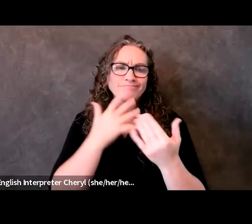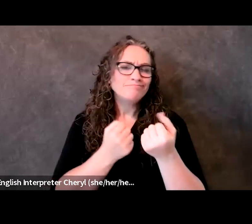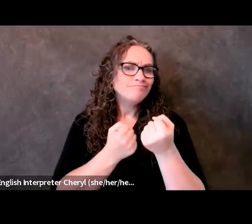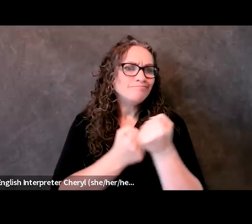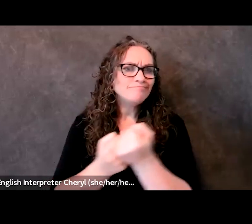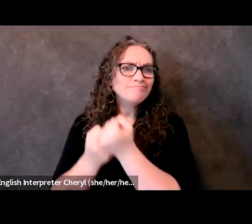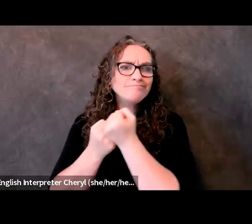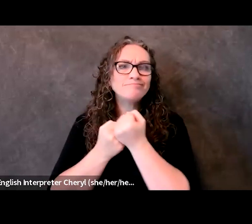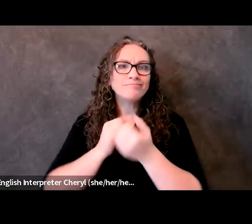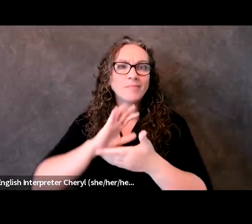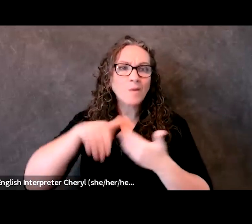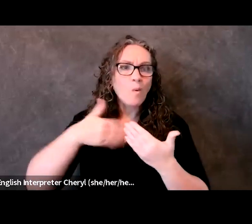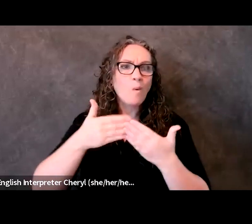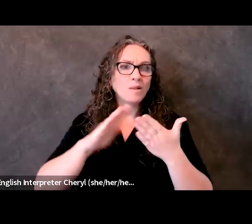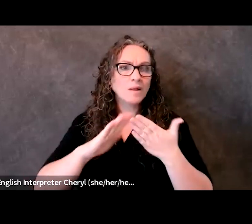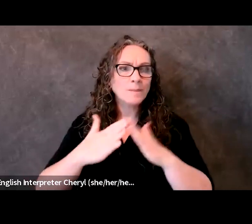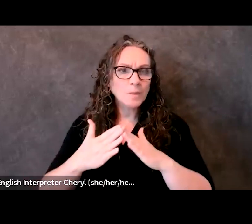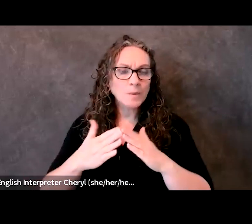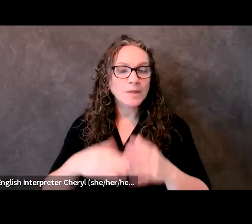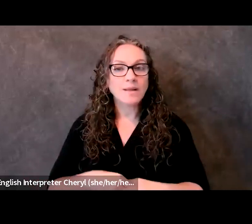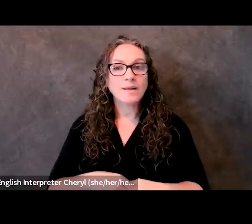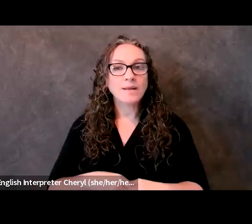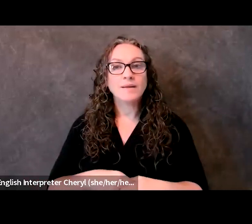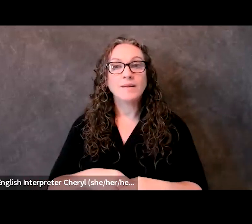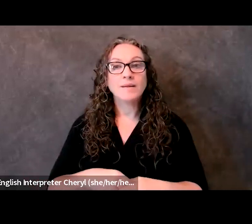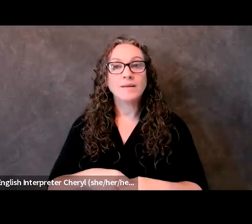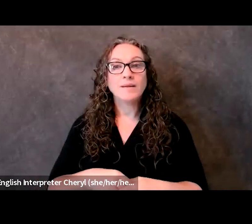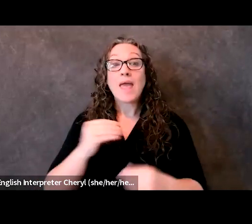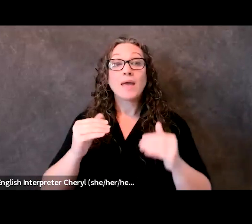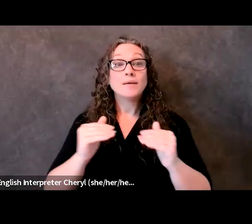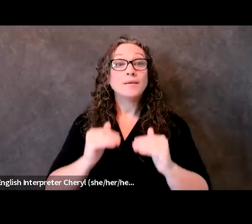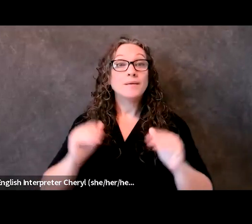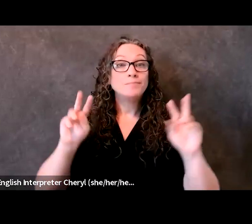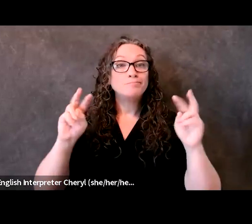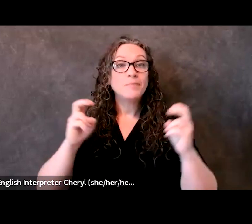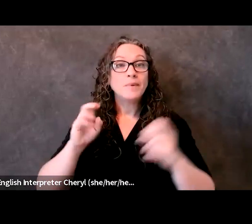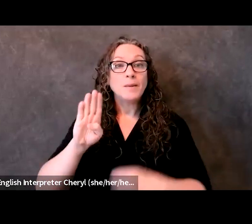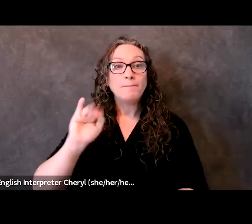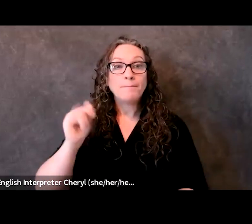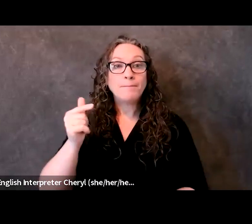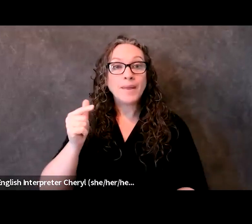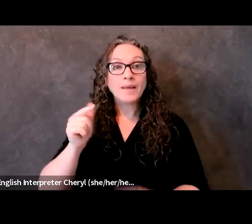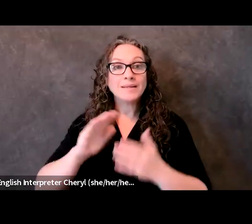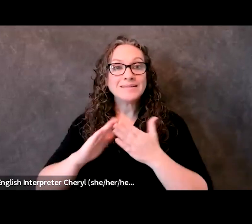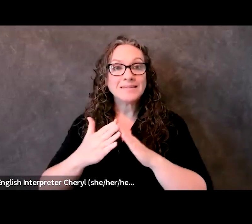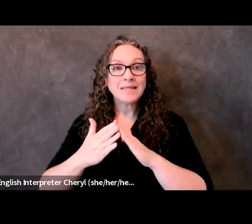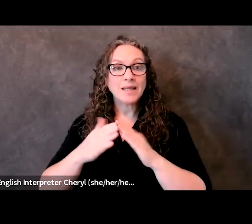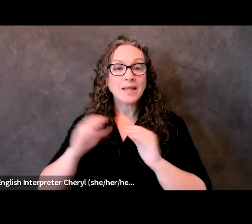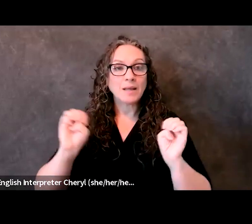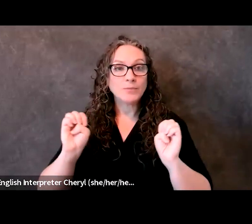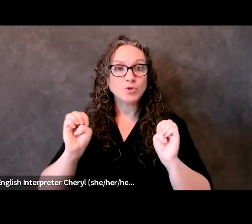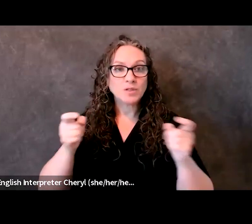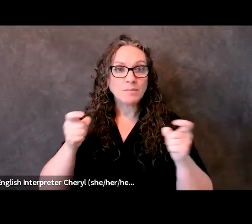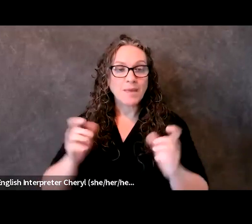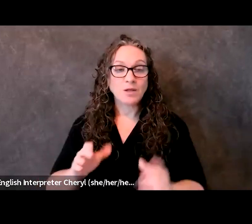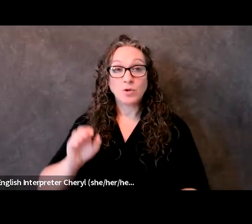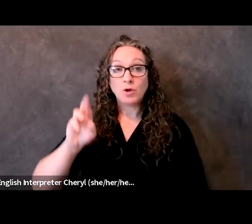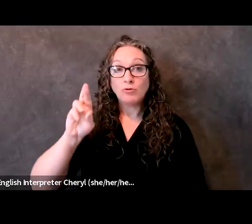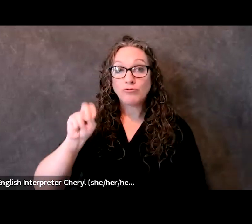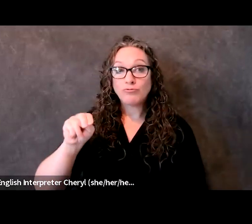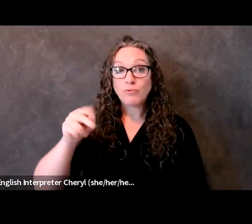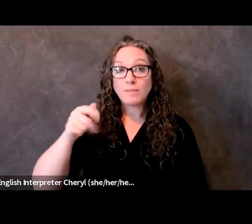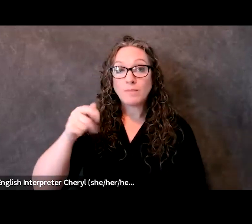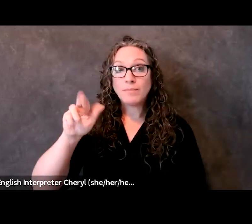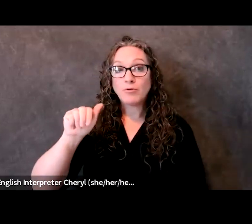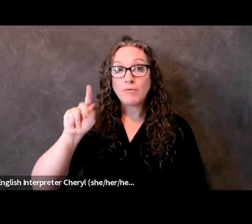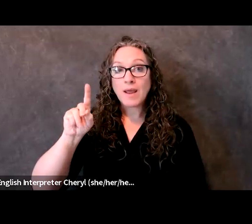community. And Big City Emergency Managers. Ron Prater and his team are changing